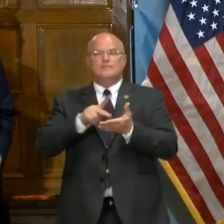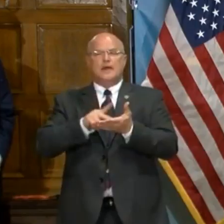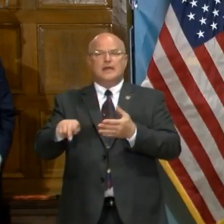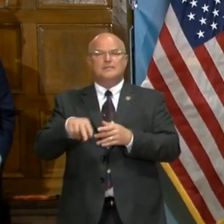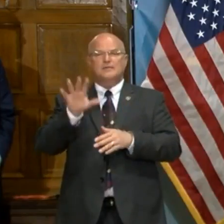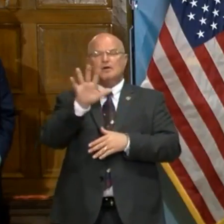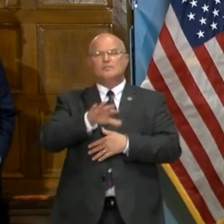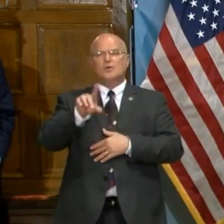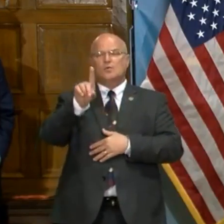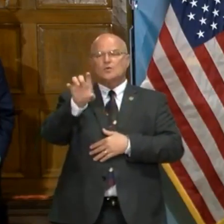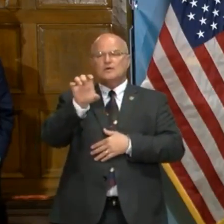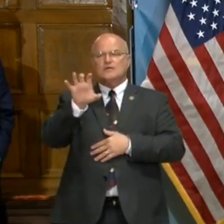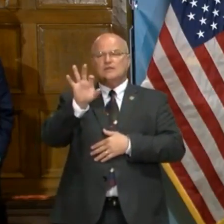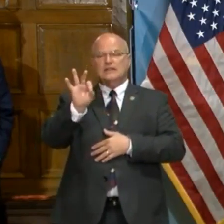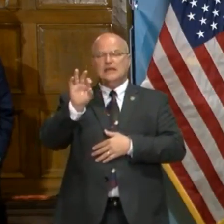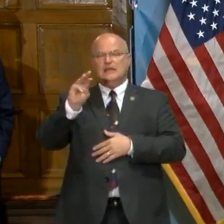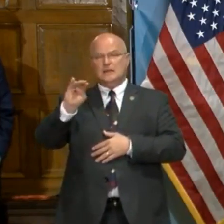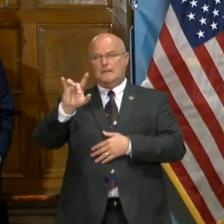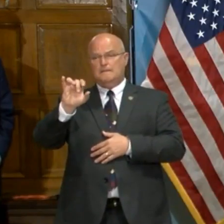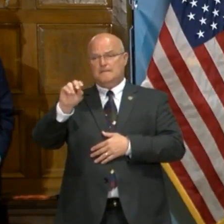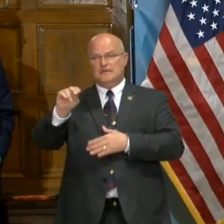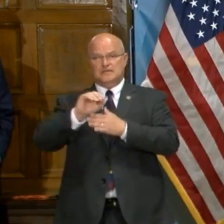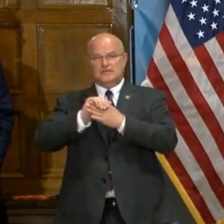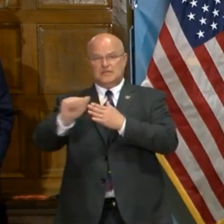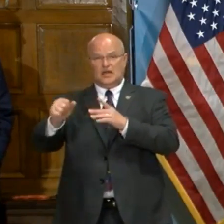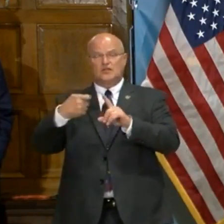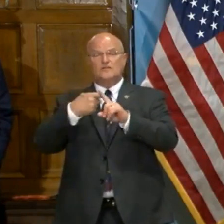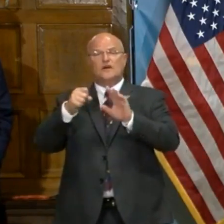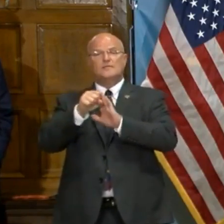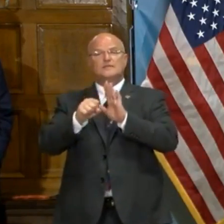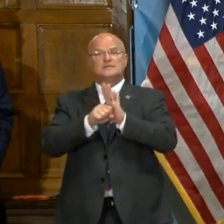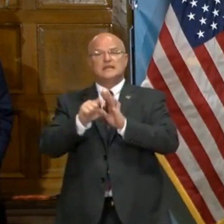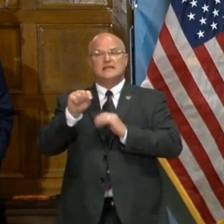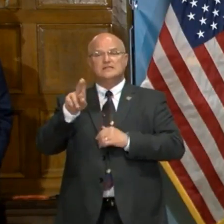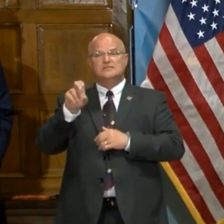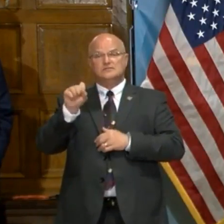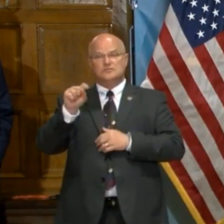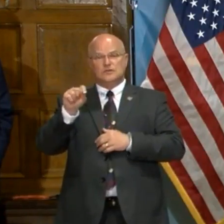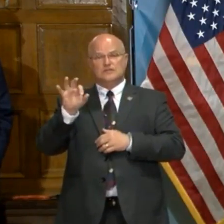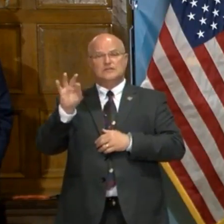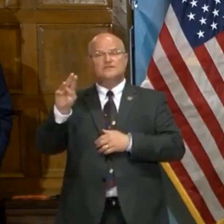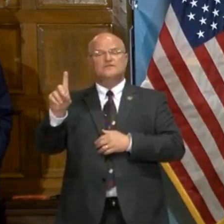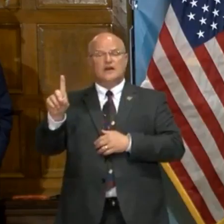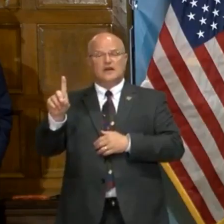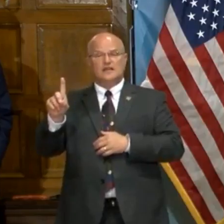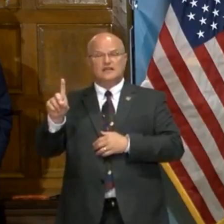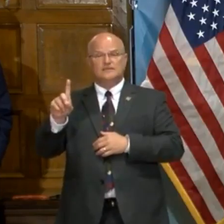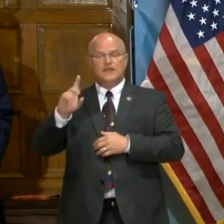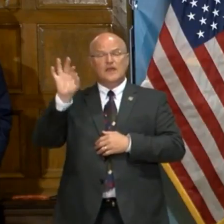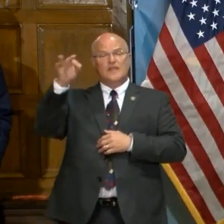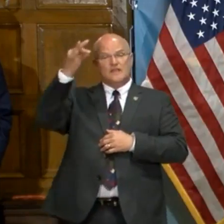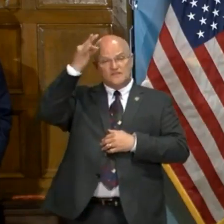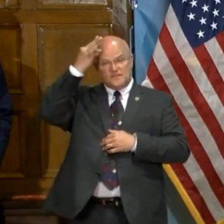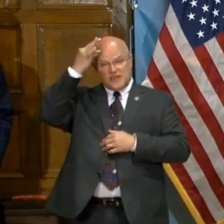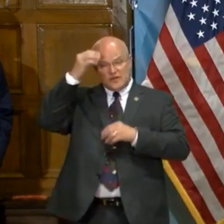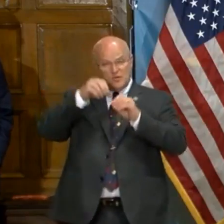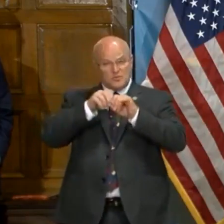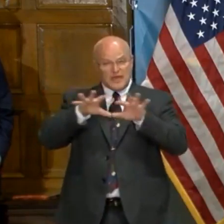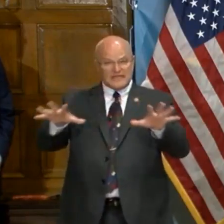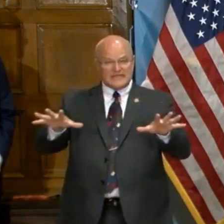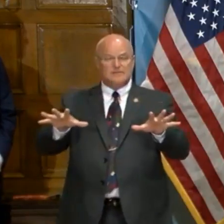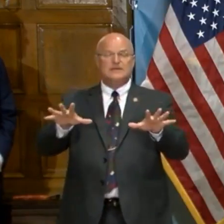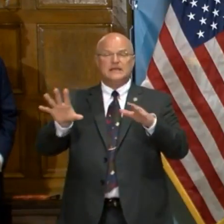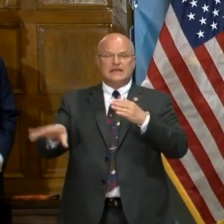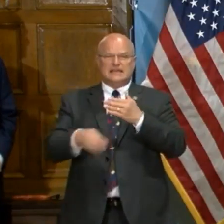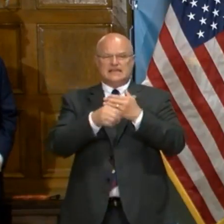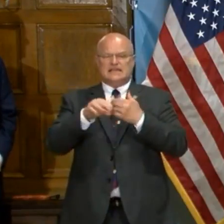to the tune of $109 million from our state trust fund. From the federal pandemic unemployment compensation, this was